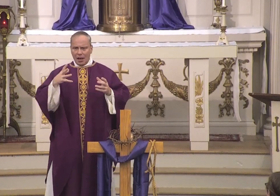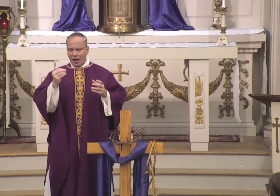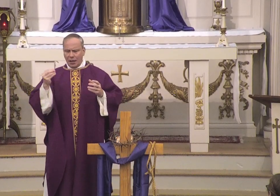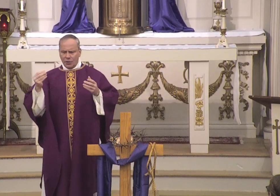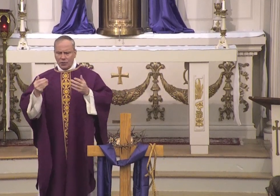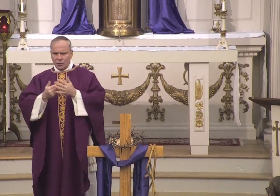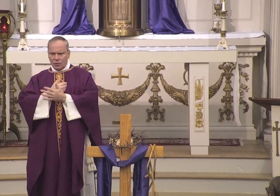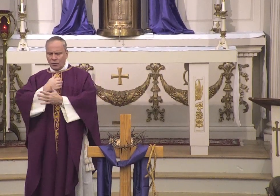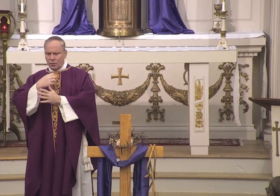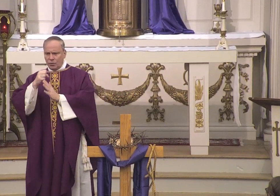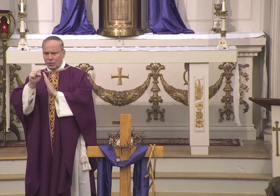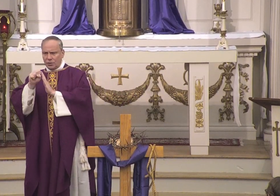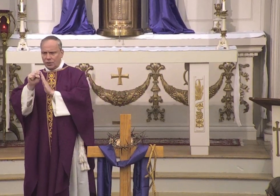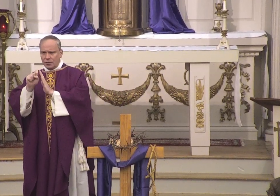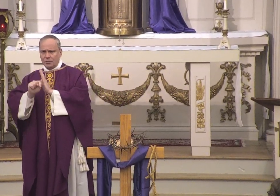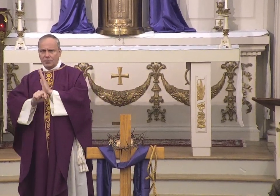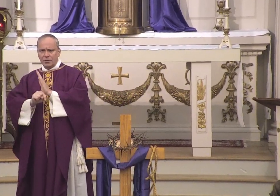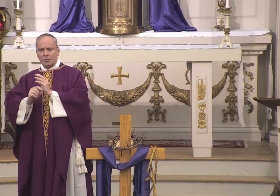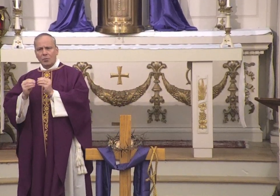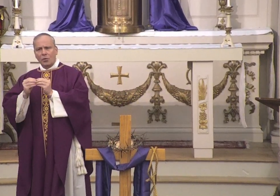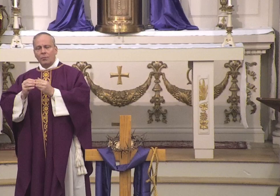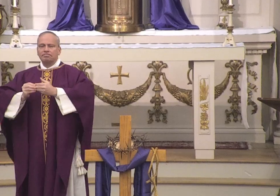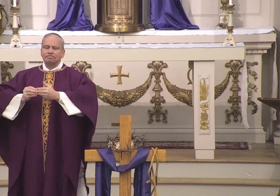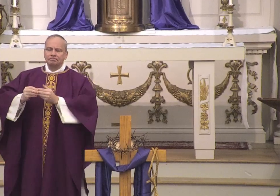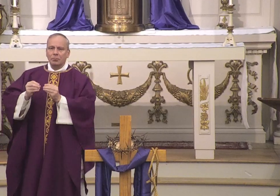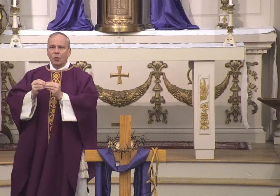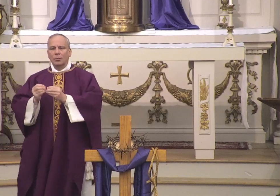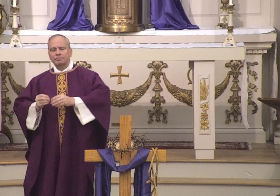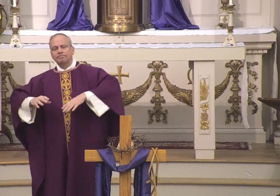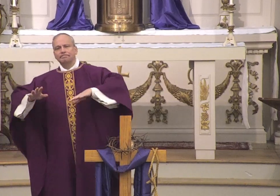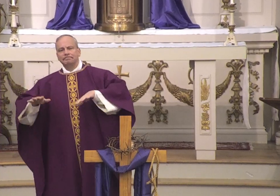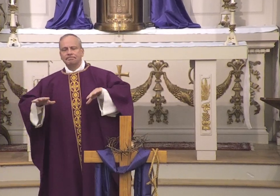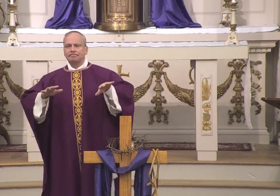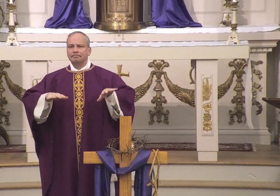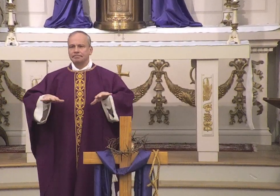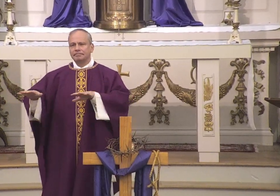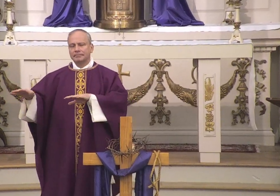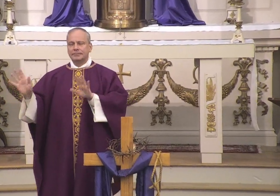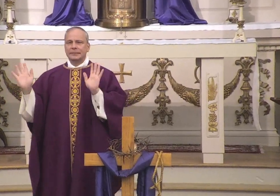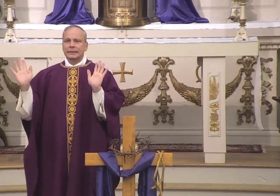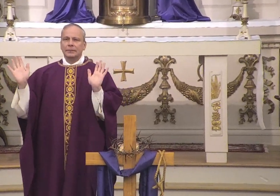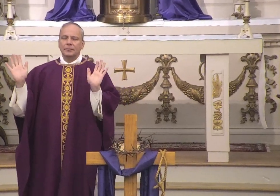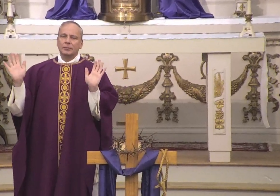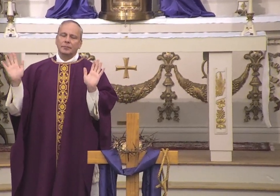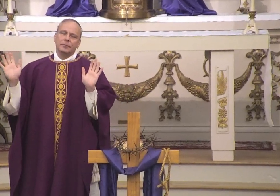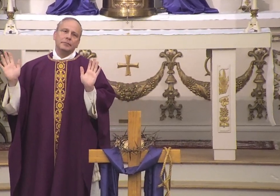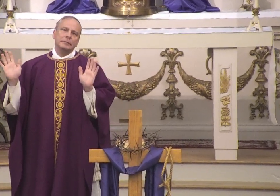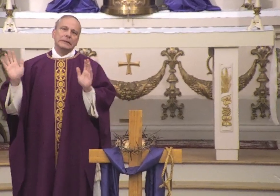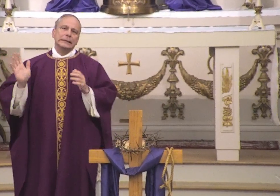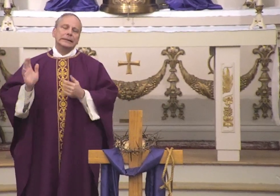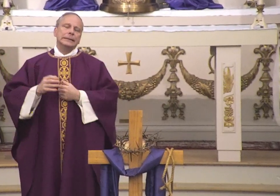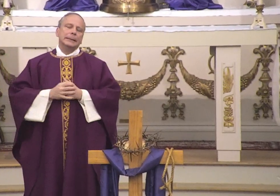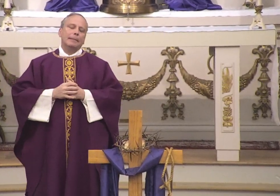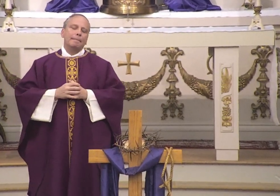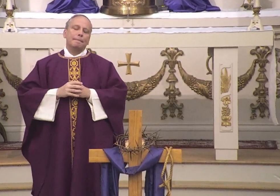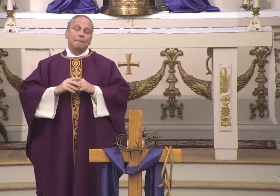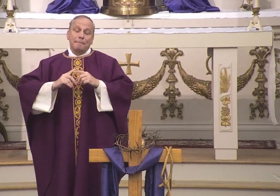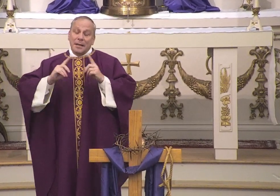It's easy for us to think that the Old Testament is very strict and that the New Testament is more